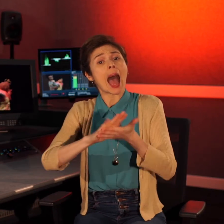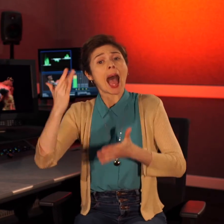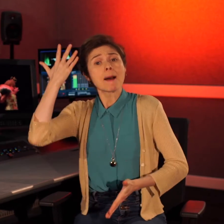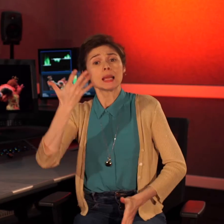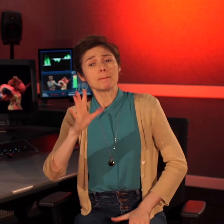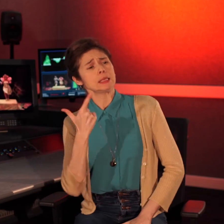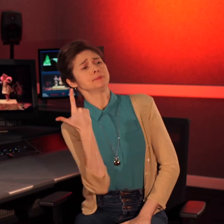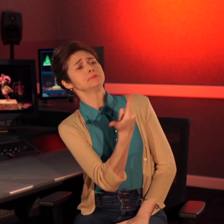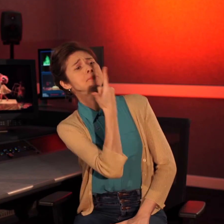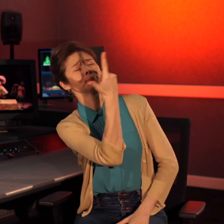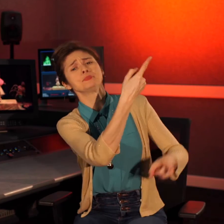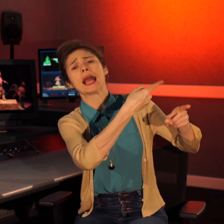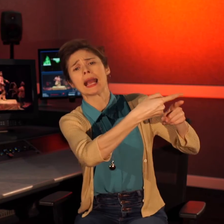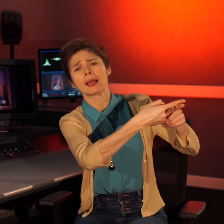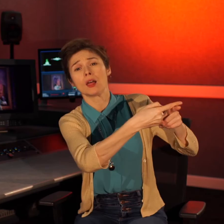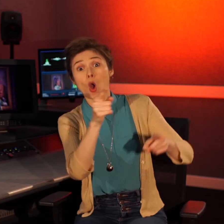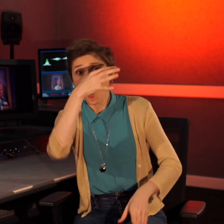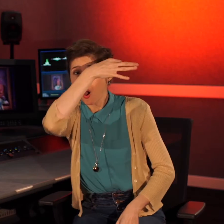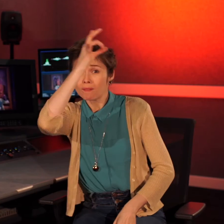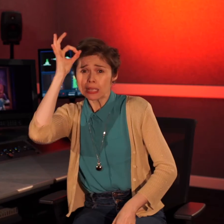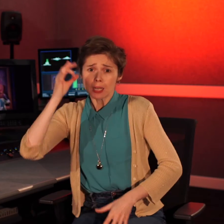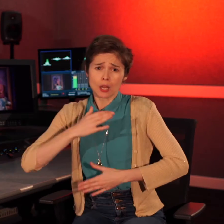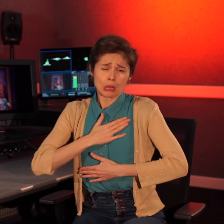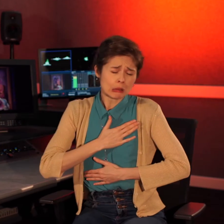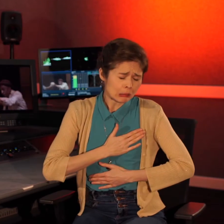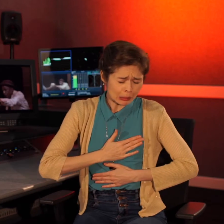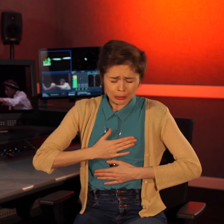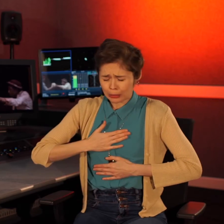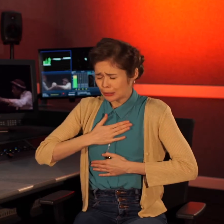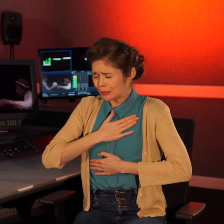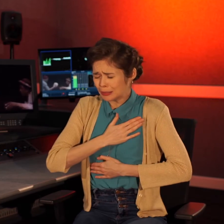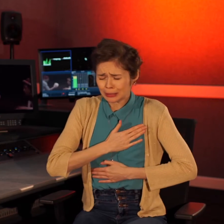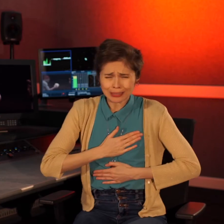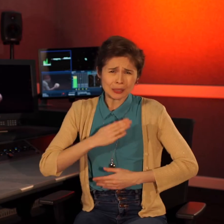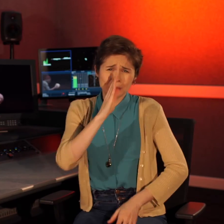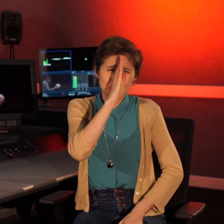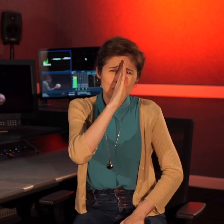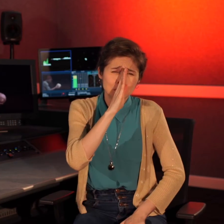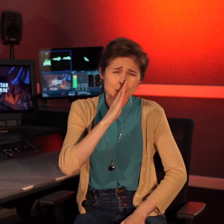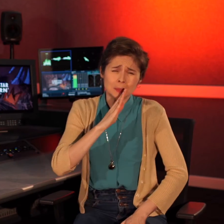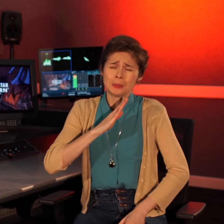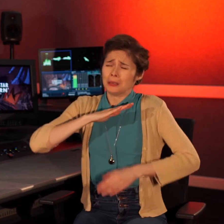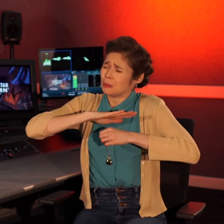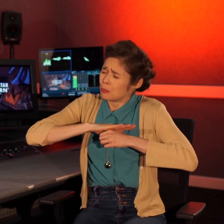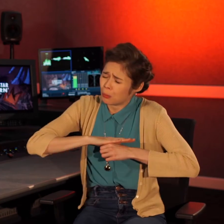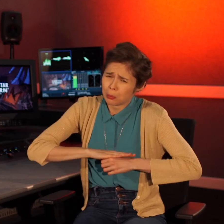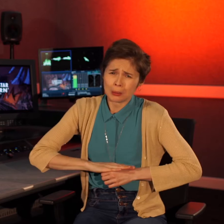While Hamlet has been away, Ophelia has become insane with sorrow.